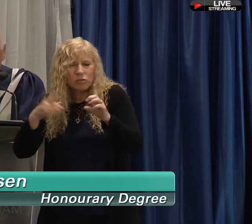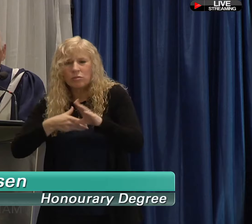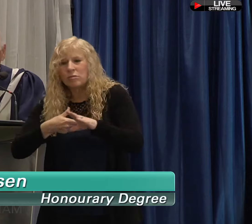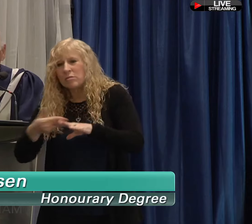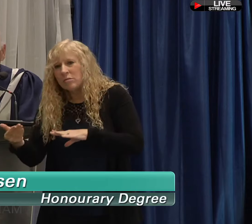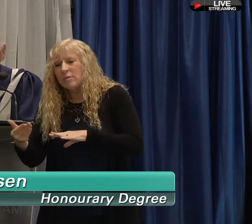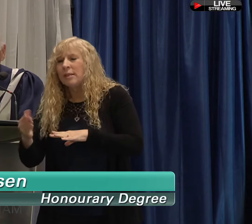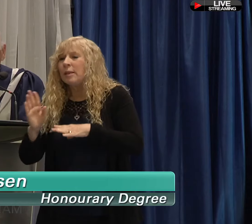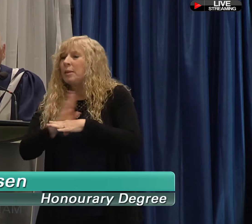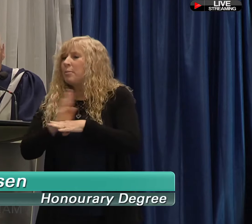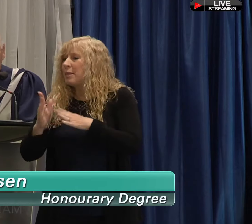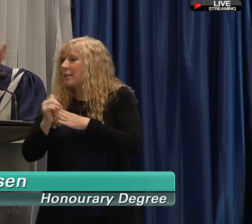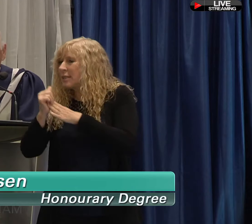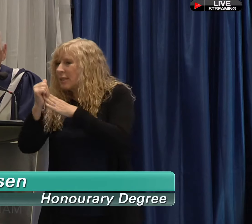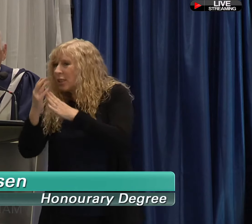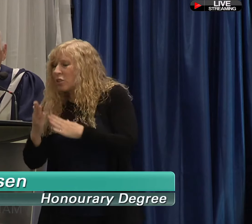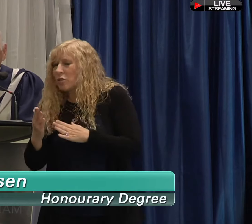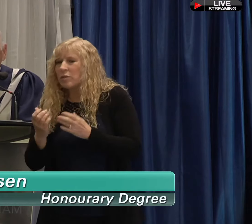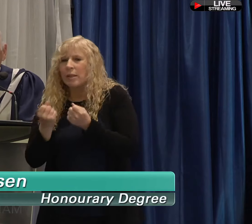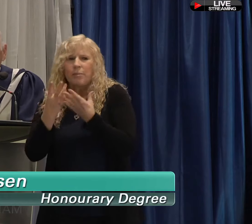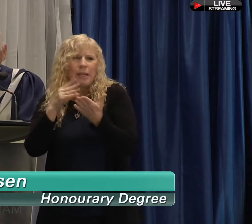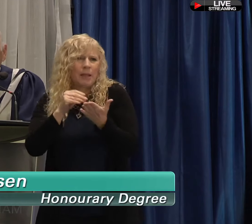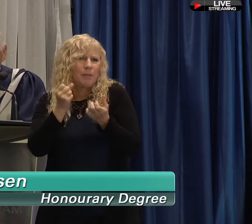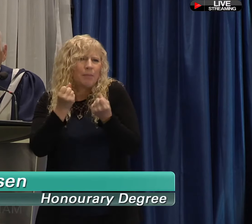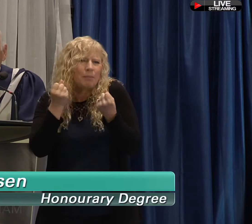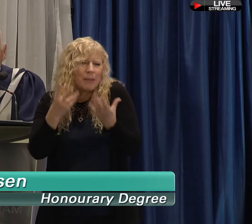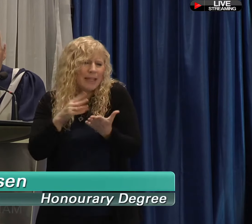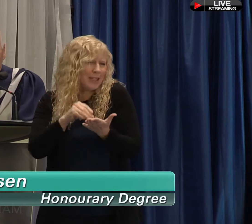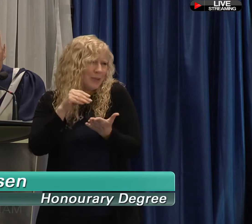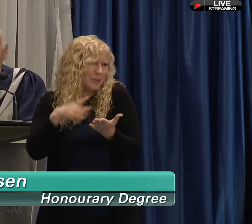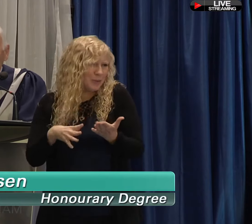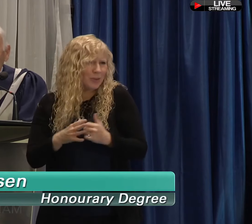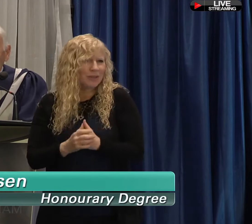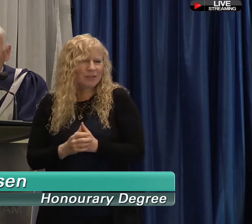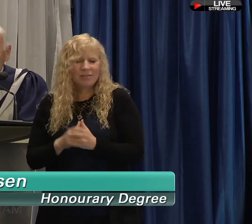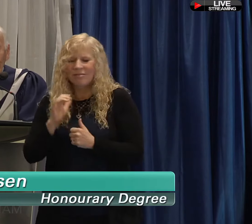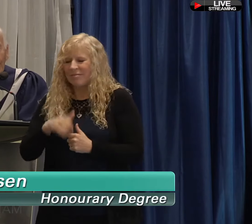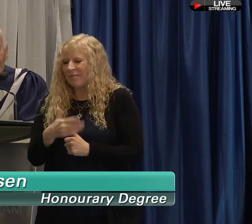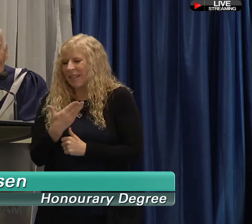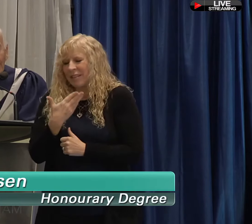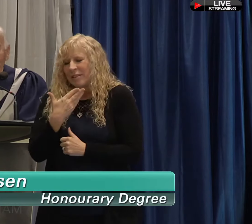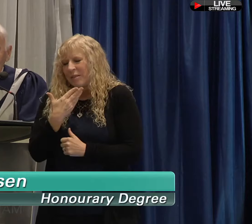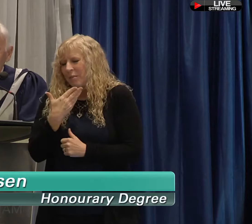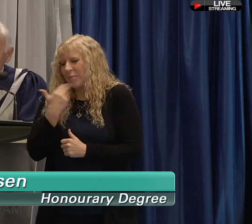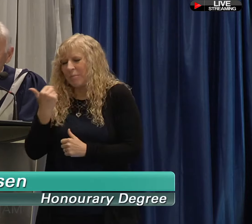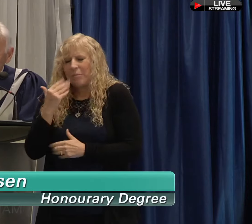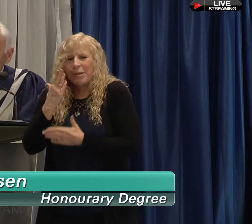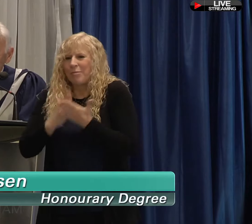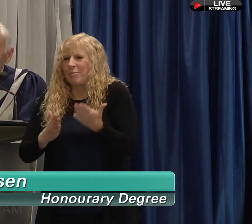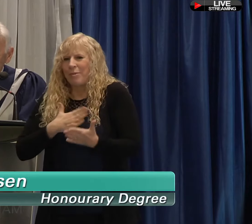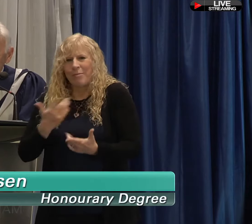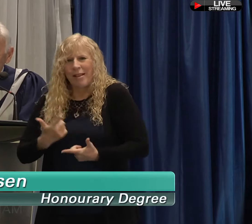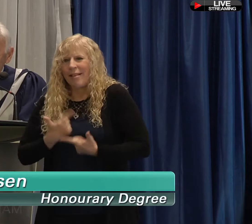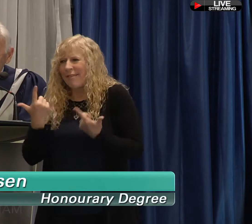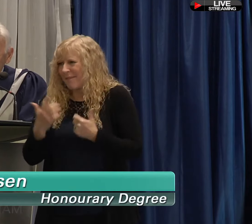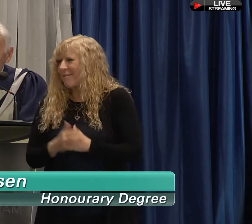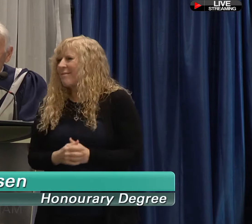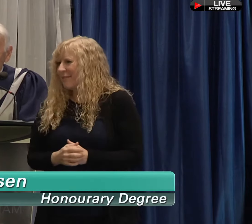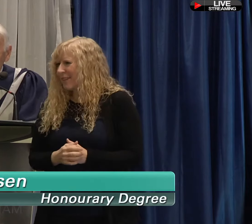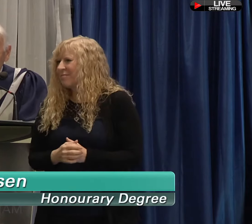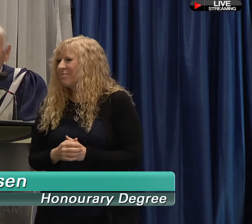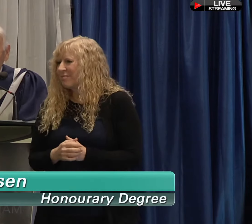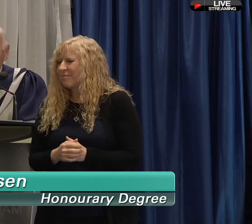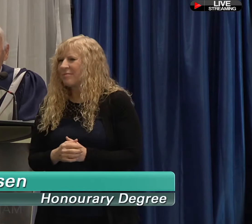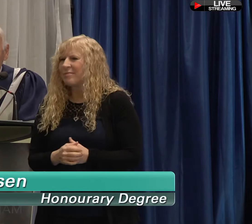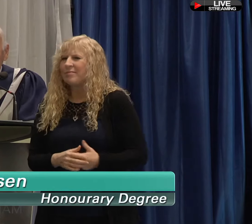business leaders, and many, many students has been the most rewarding part of my life. It